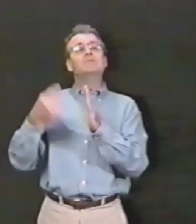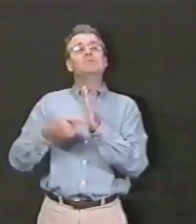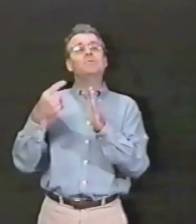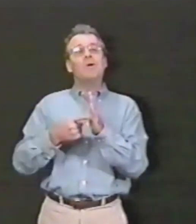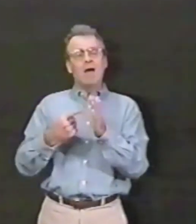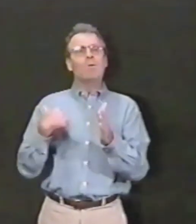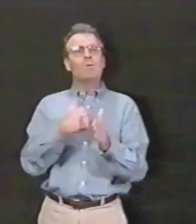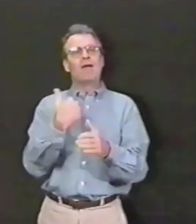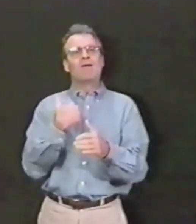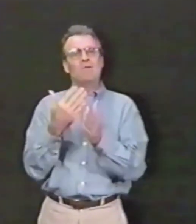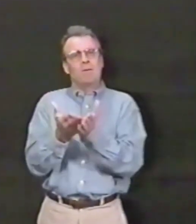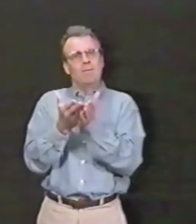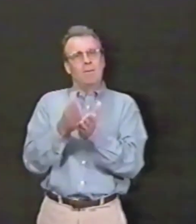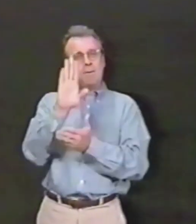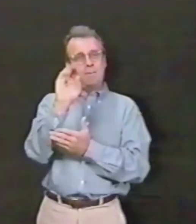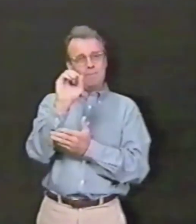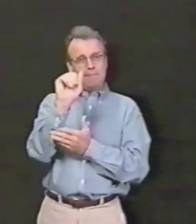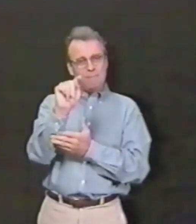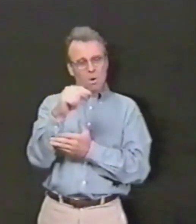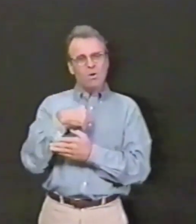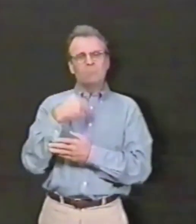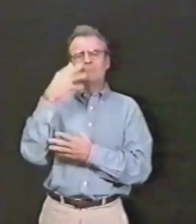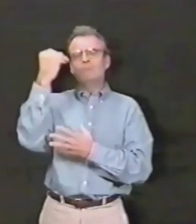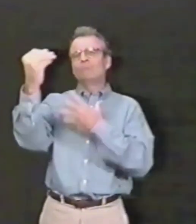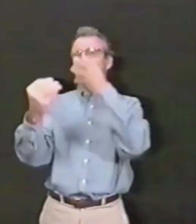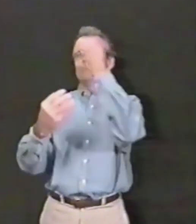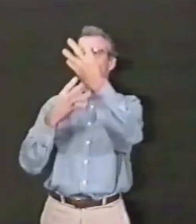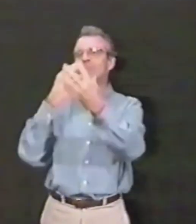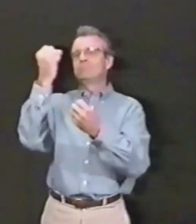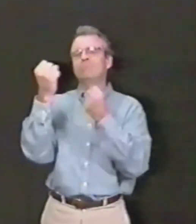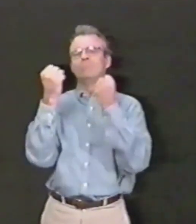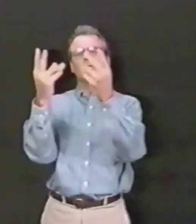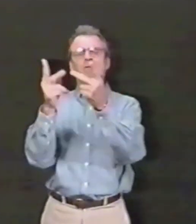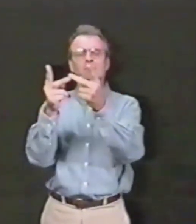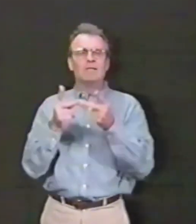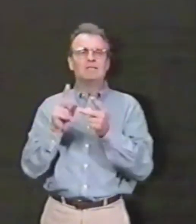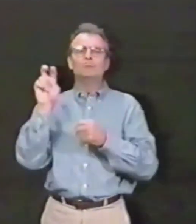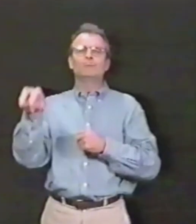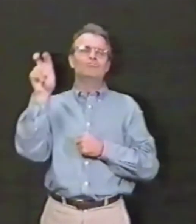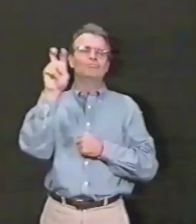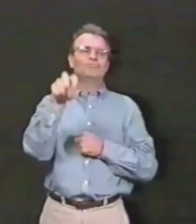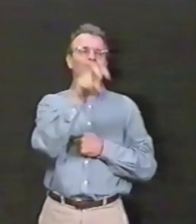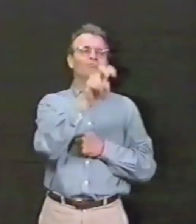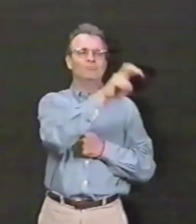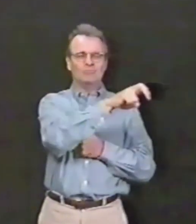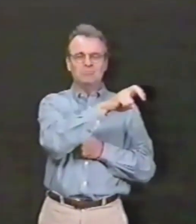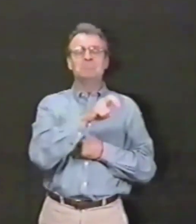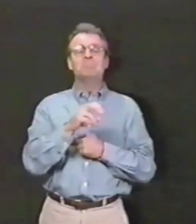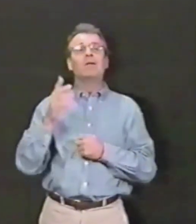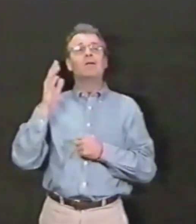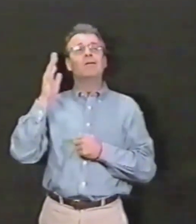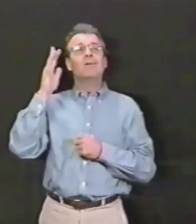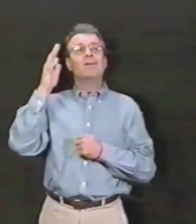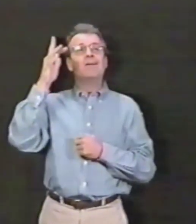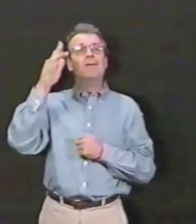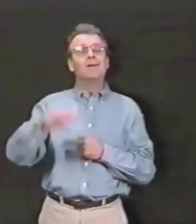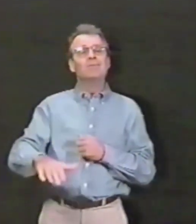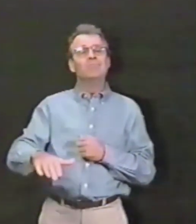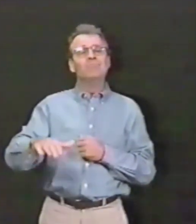and a trailer, and sometimes we would bring a boat with us when we were traveling from